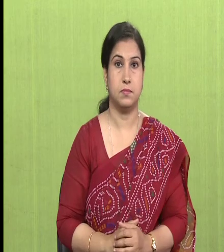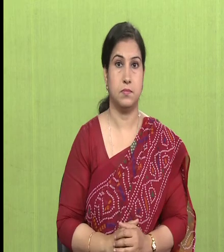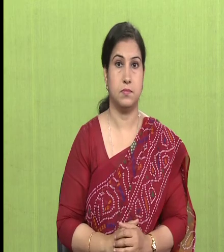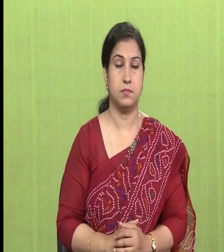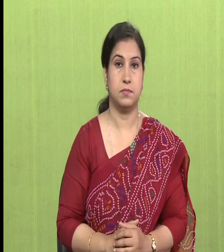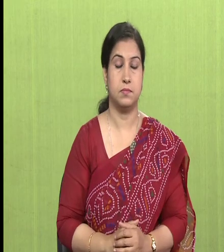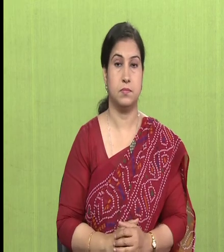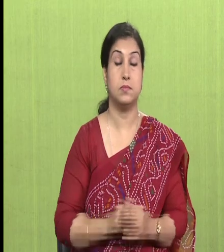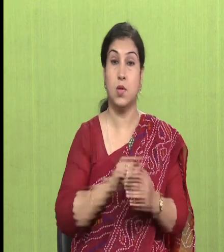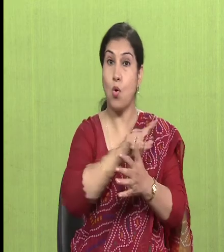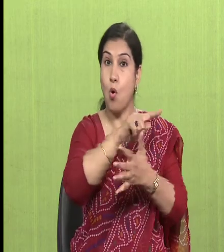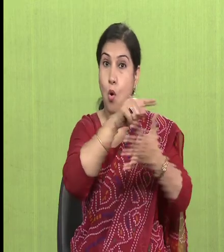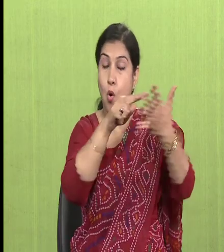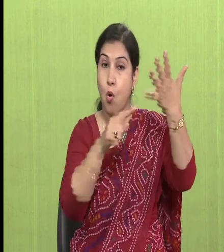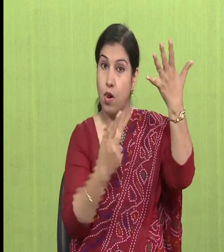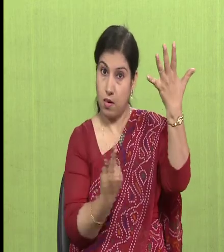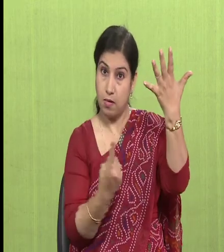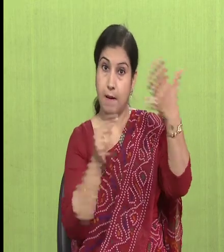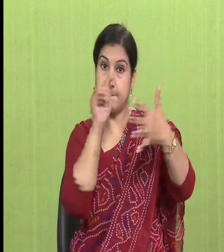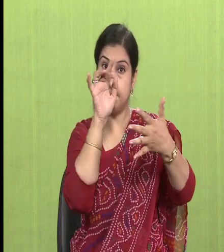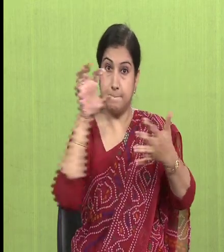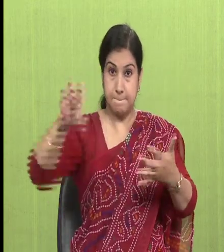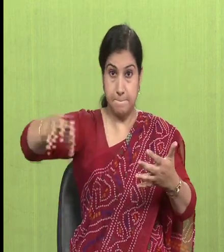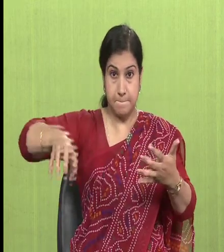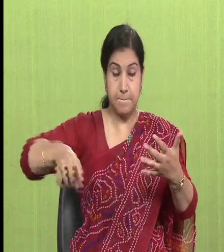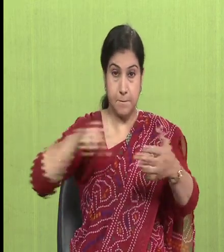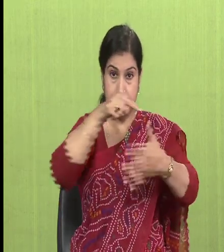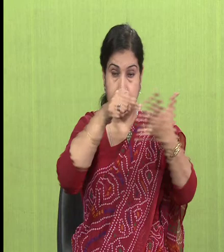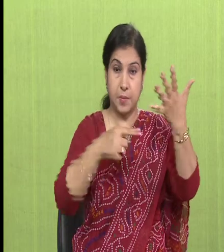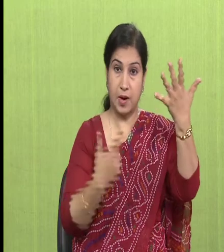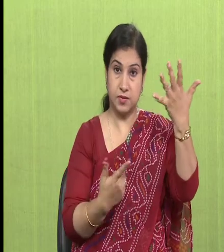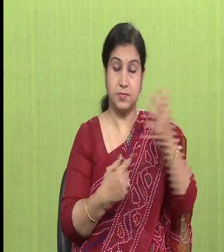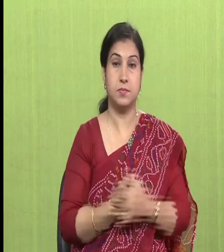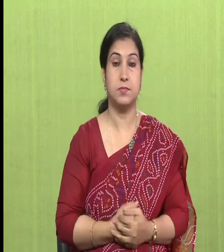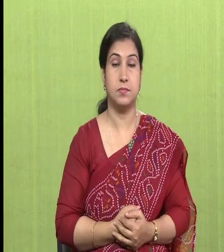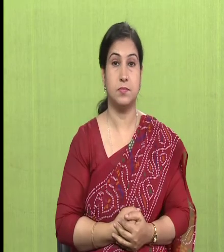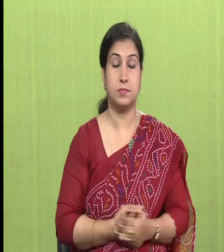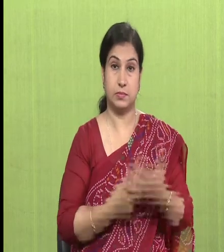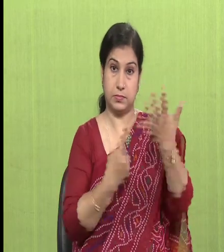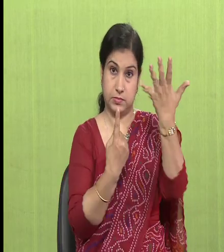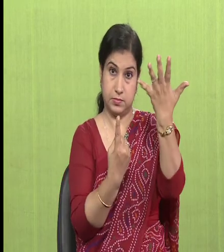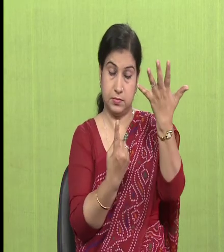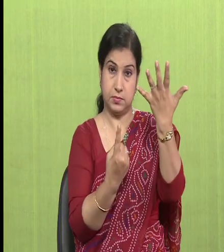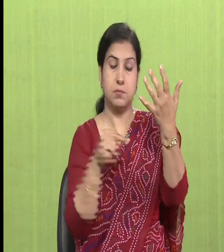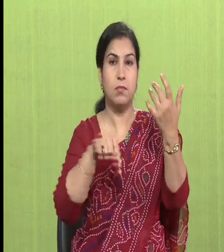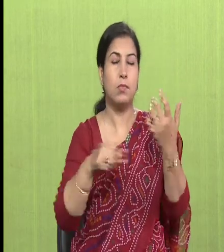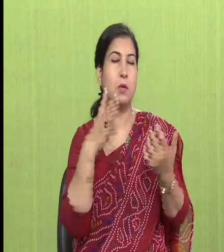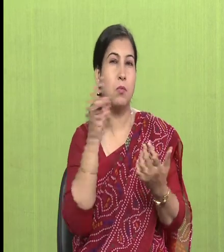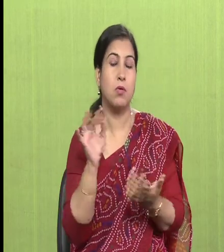All these six places are the few sites of Indus Valley